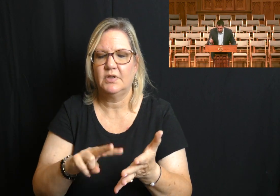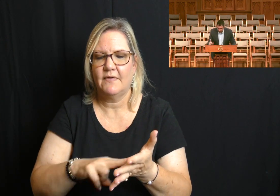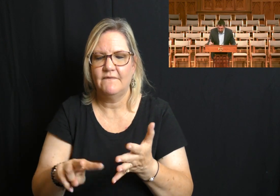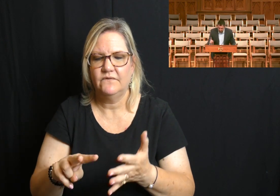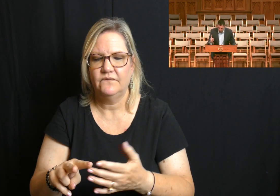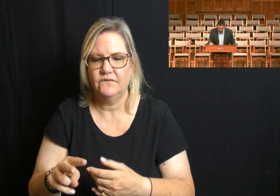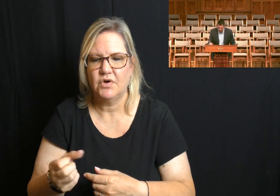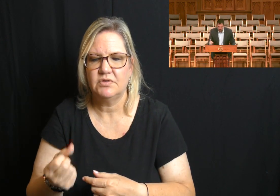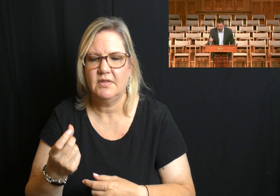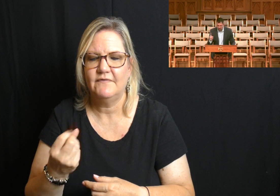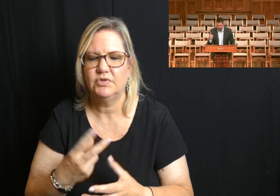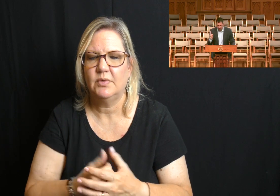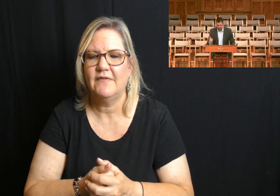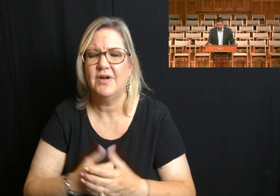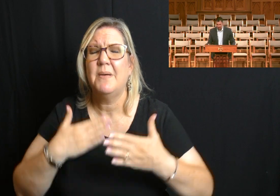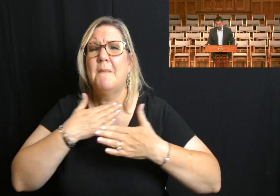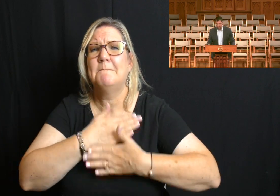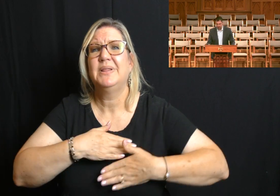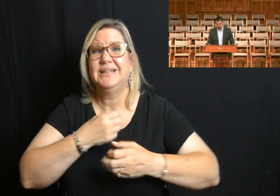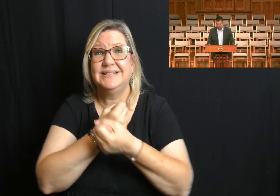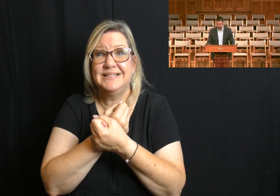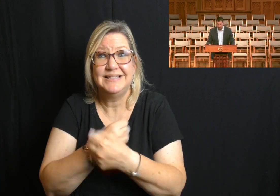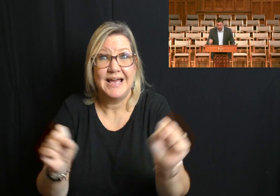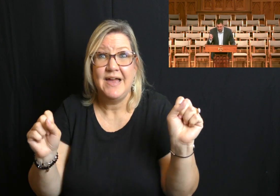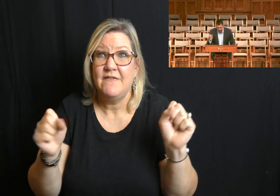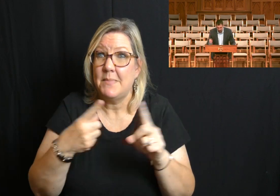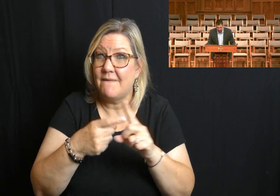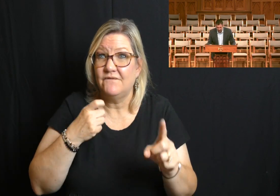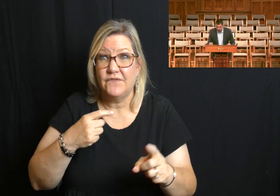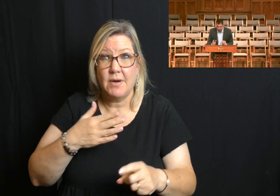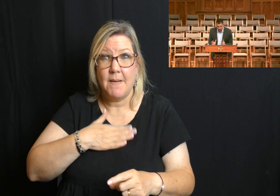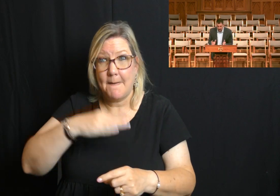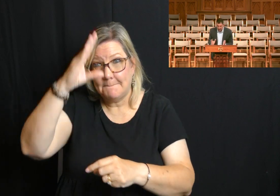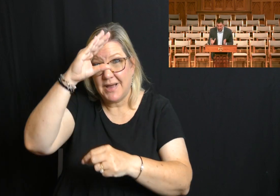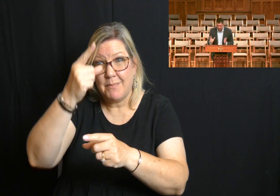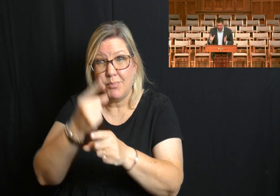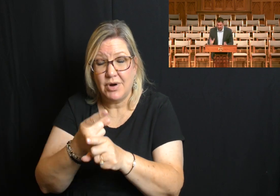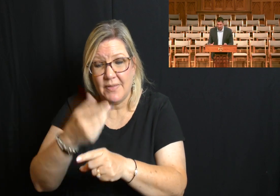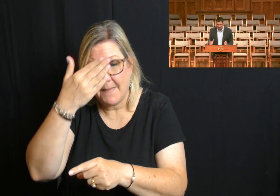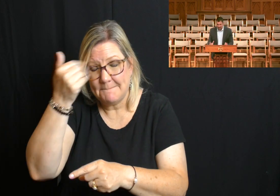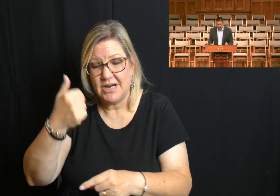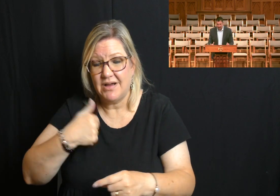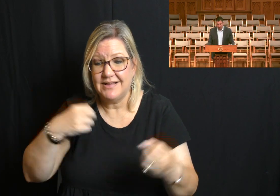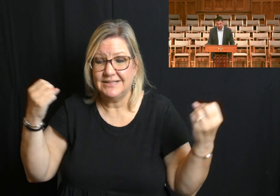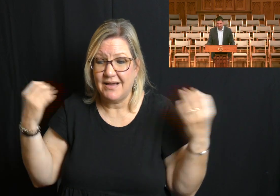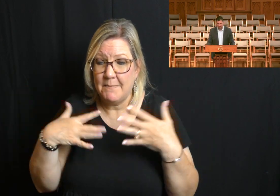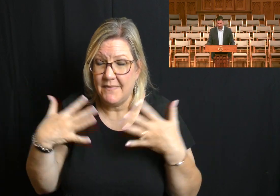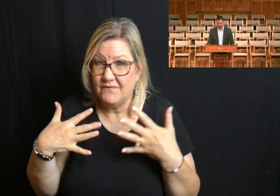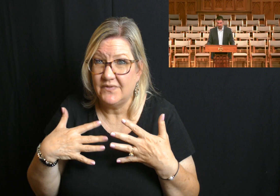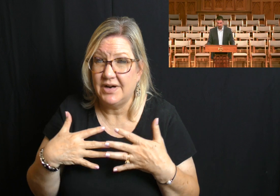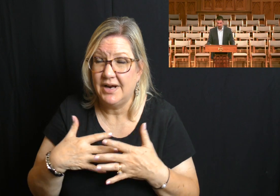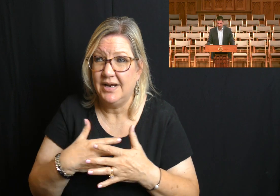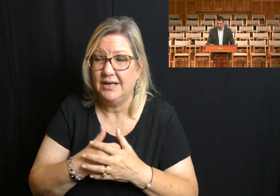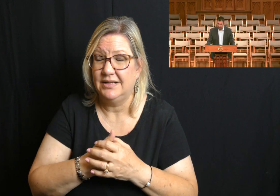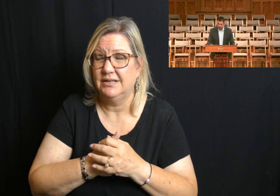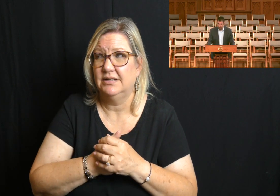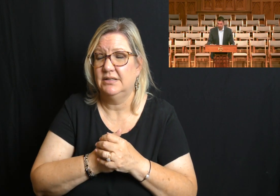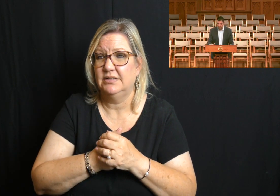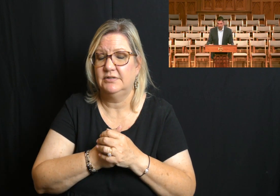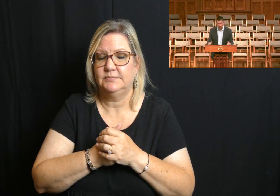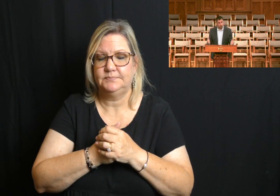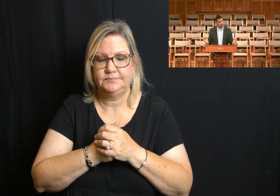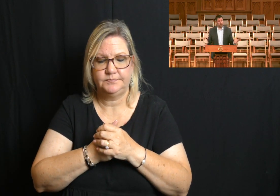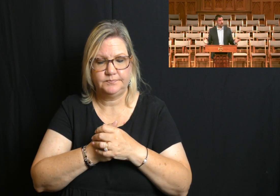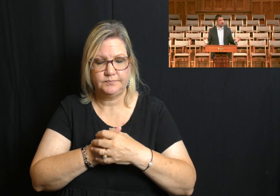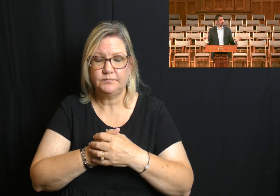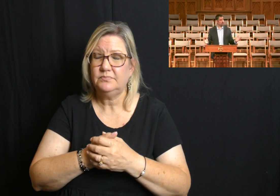this, please rescue me from my brother, for I am afraid otherwise he may come and attack me. And in verse 12 it